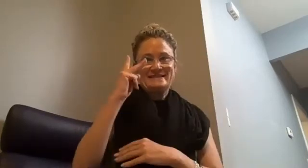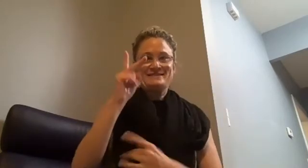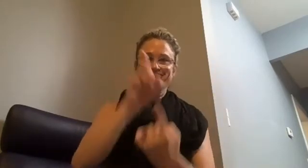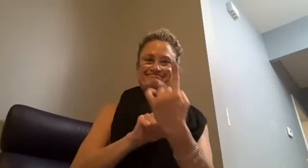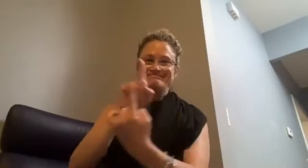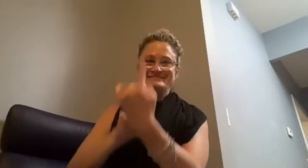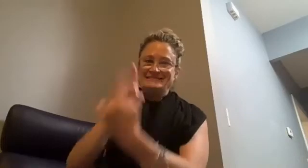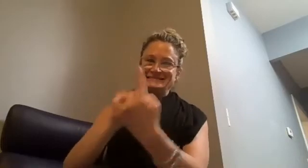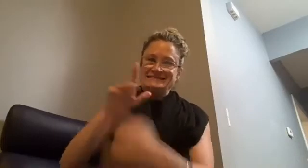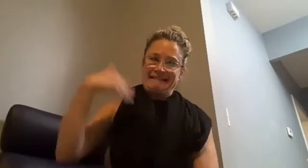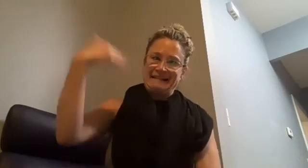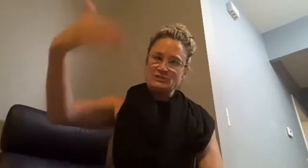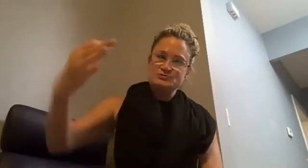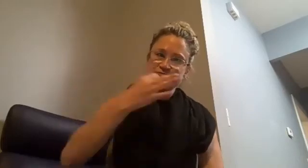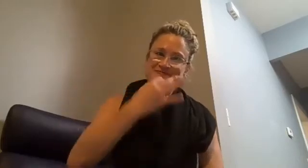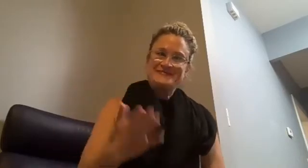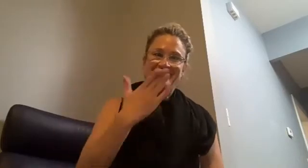time, but thanks.